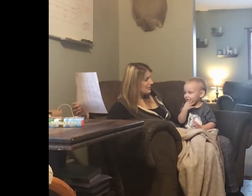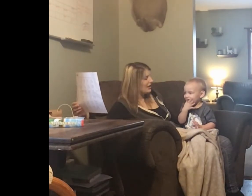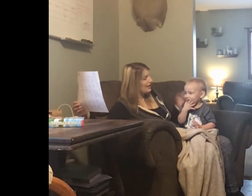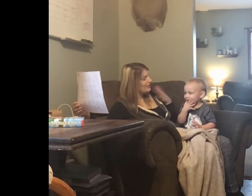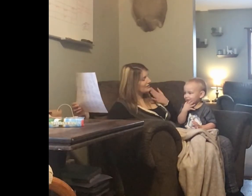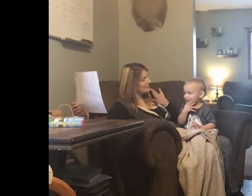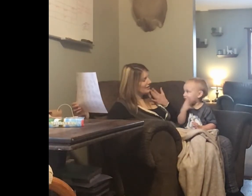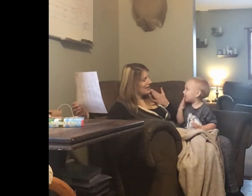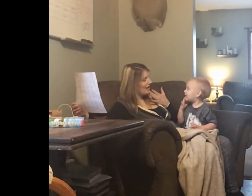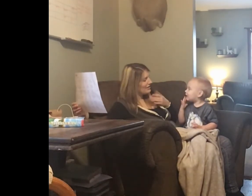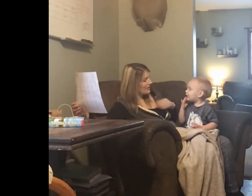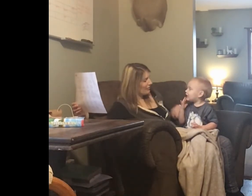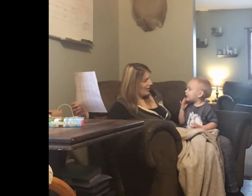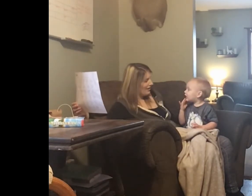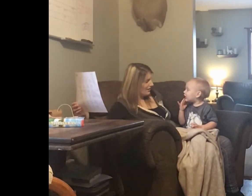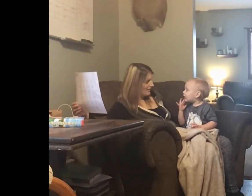Colors. How do you sign red?